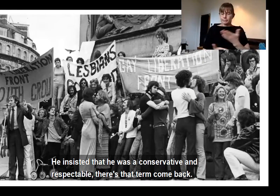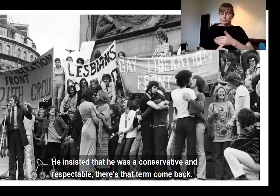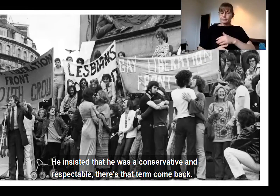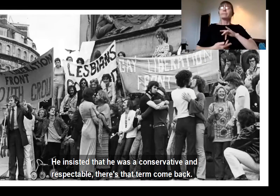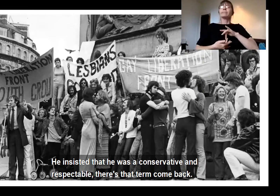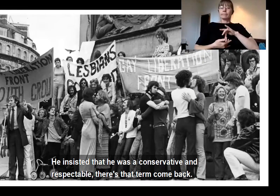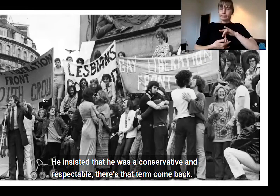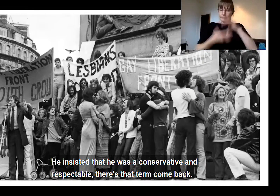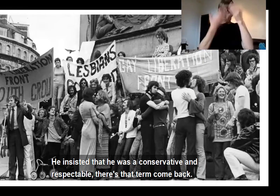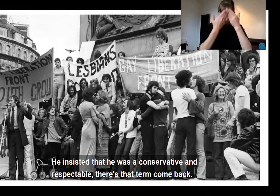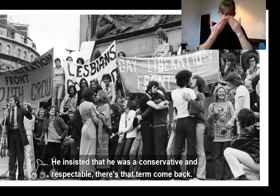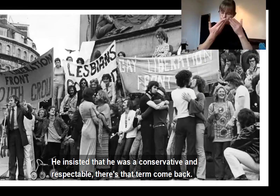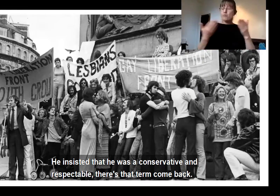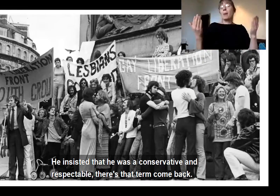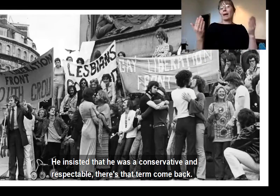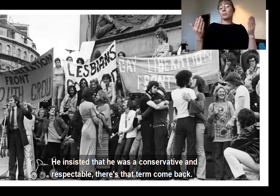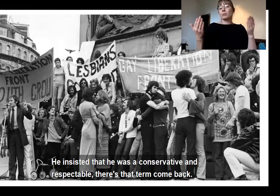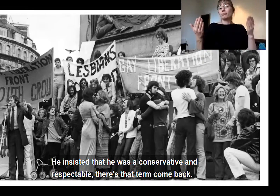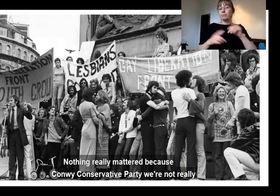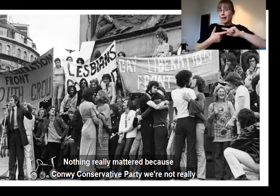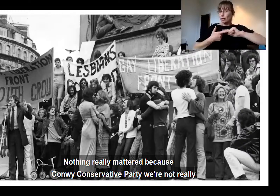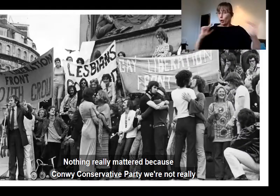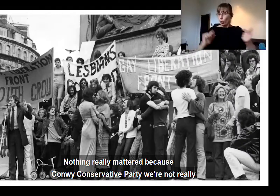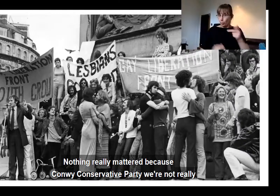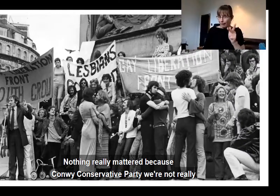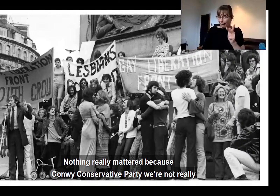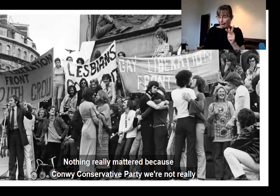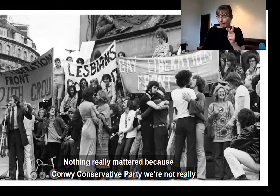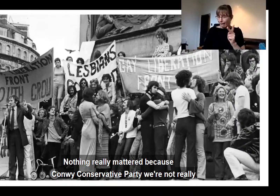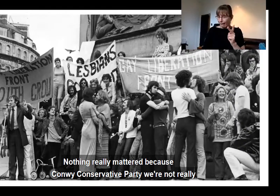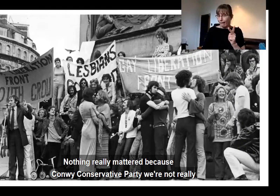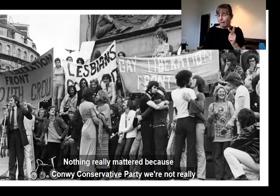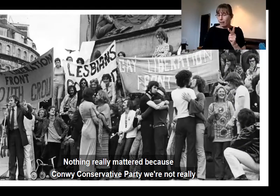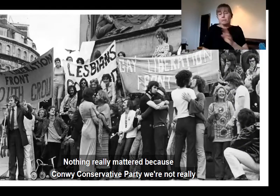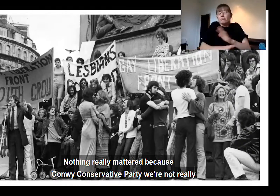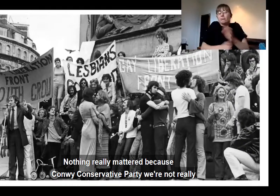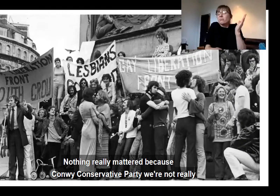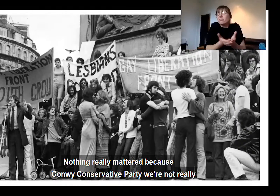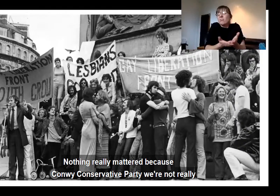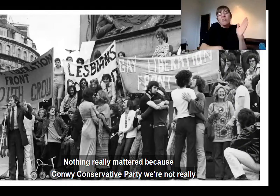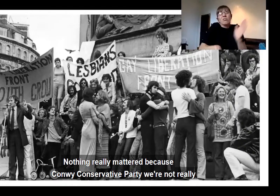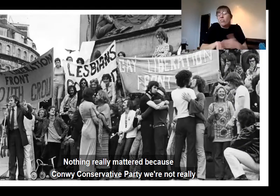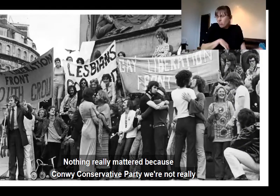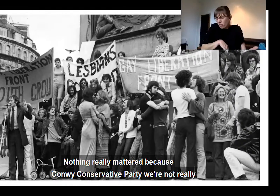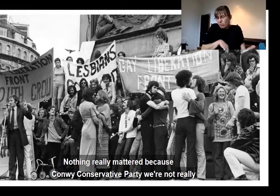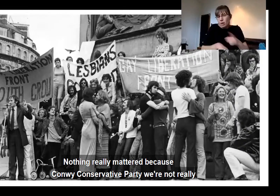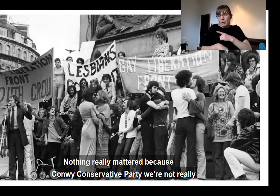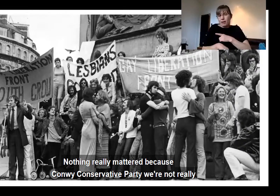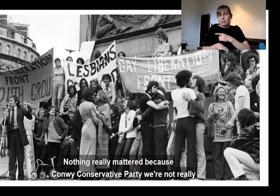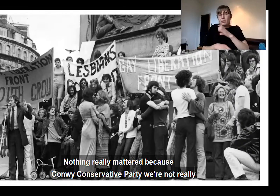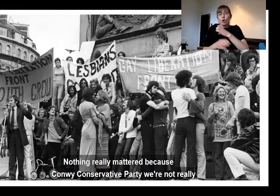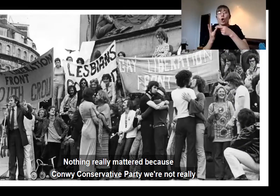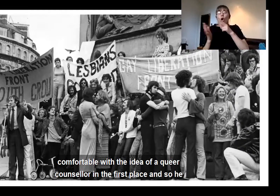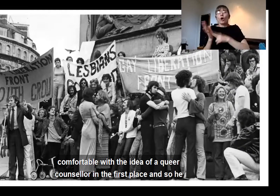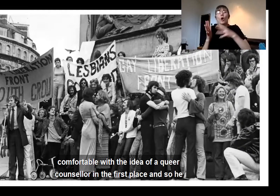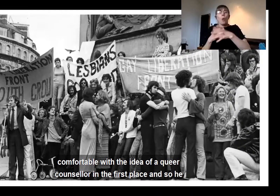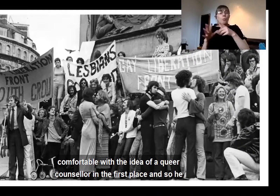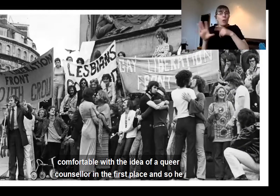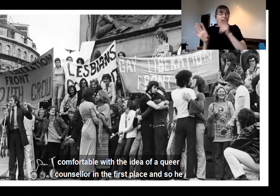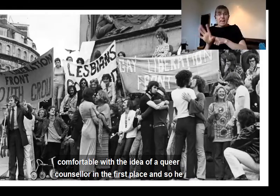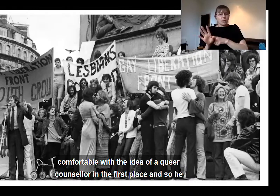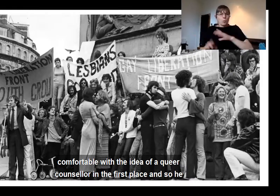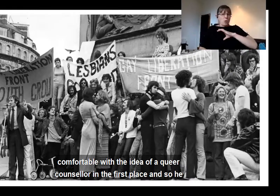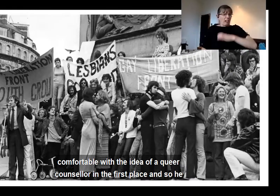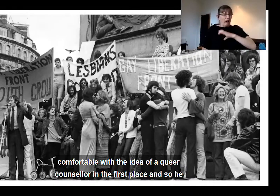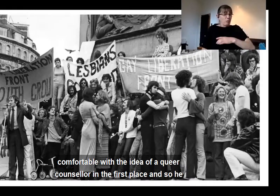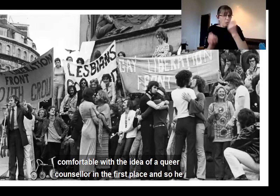and respectable. There's that term come back. Not that it really mattered, because Conwy Conservative Party were not really comfortable with the